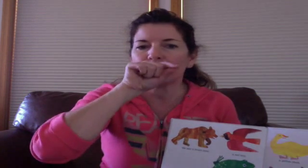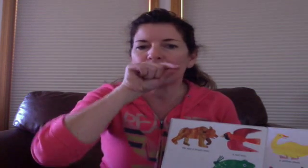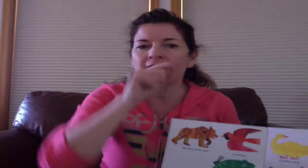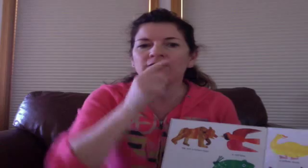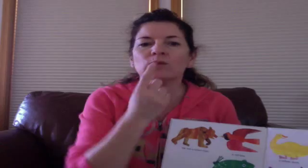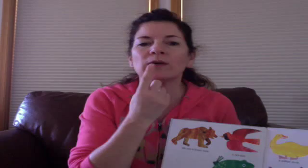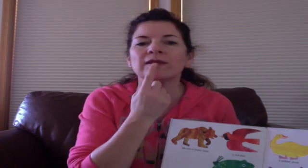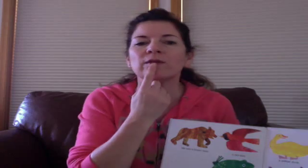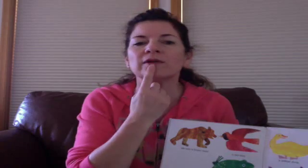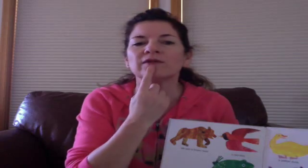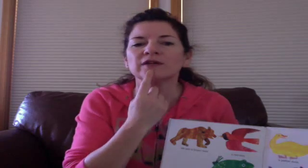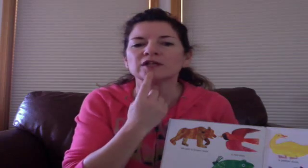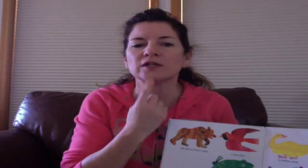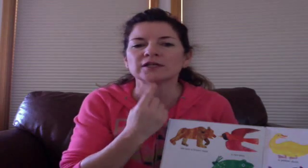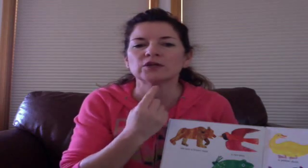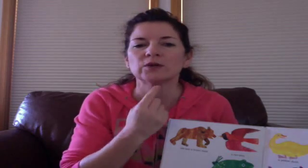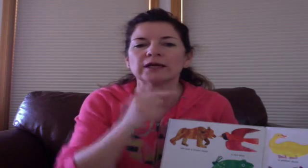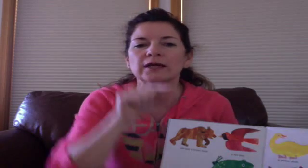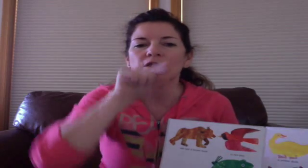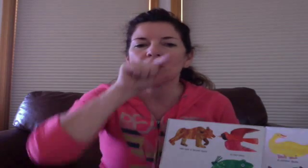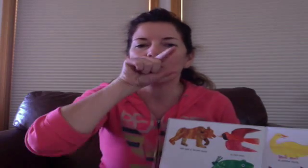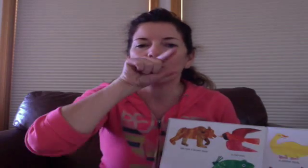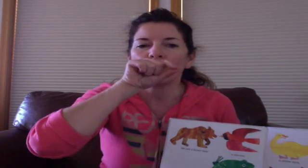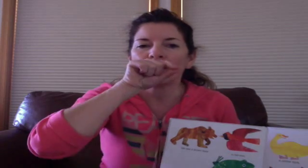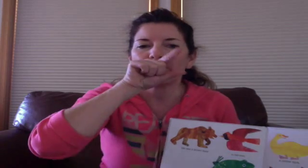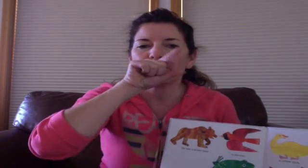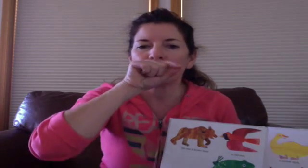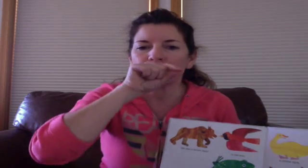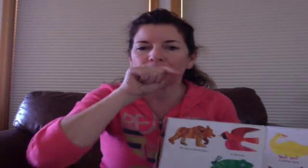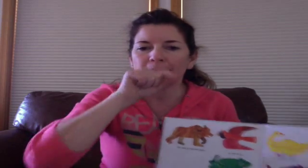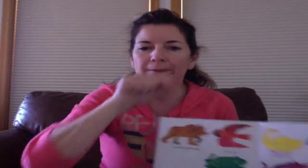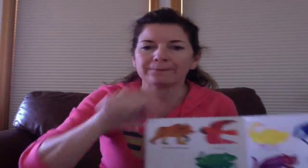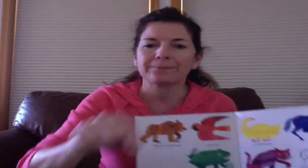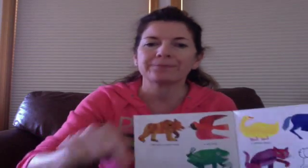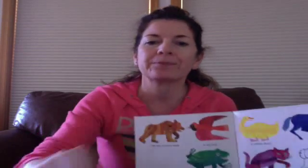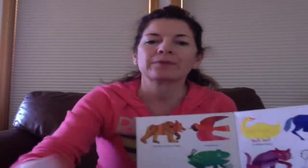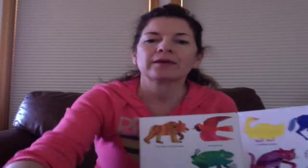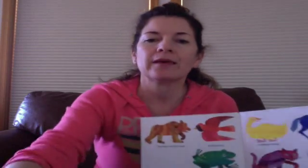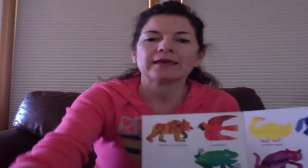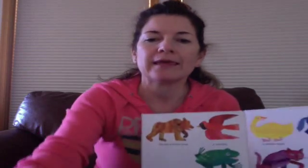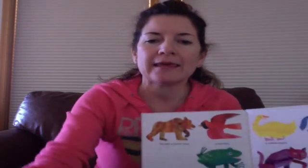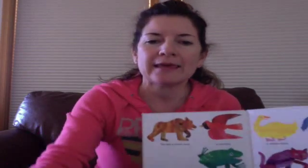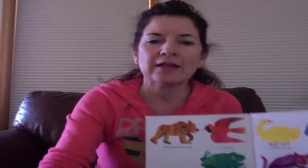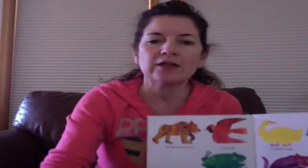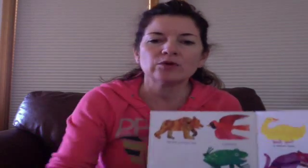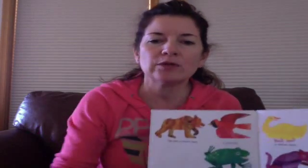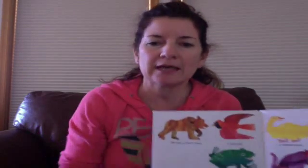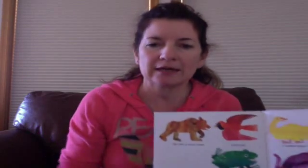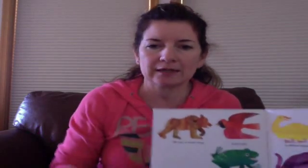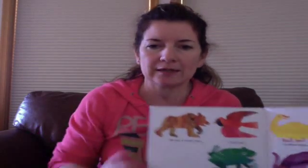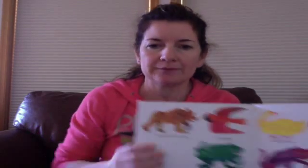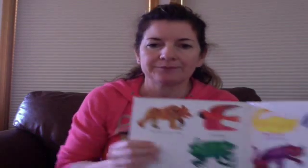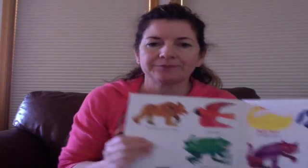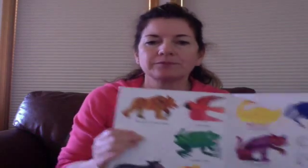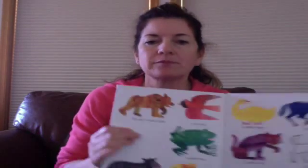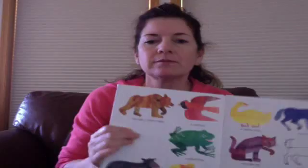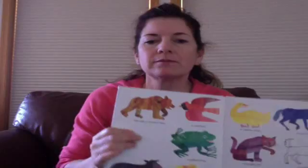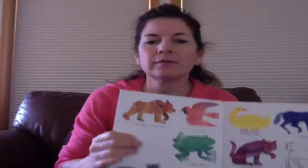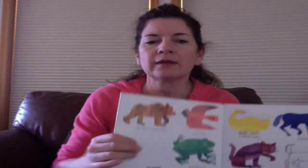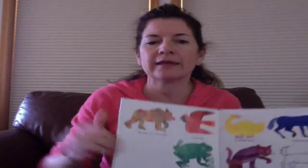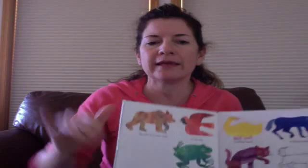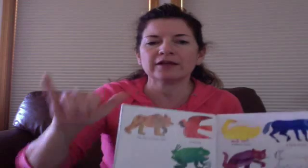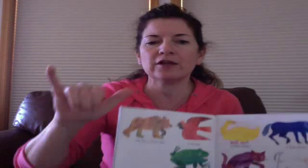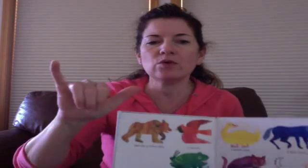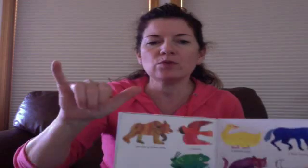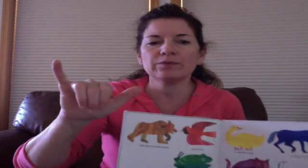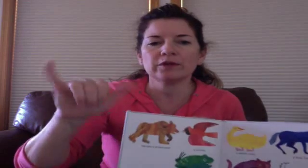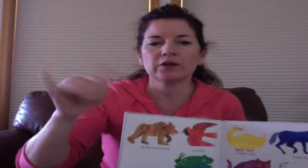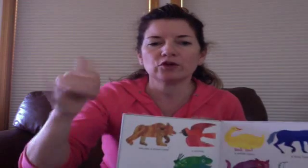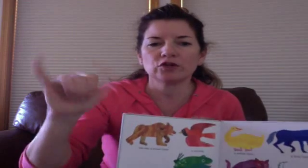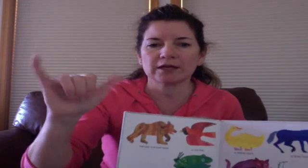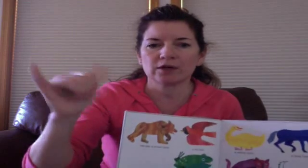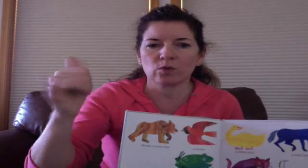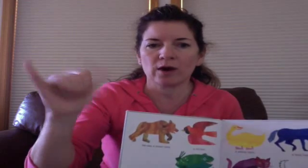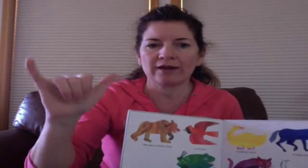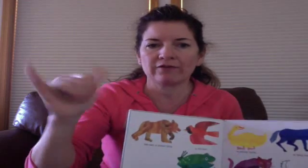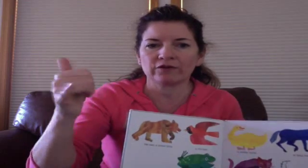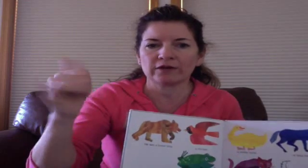back the way they will eventually do it. Red bird. Yellow duck. Yellow, you shake a Y for